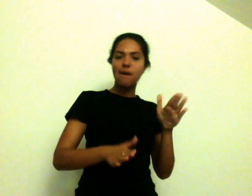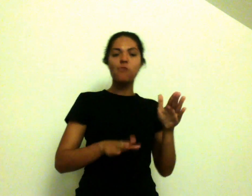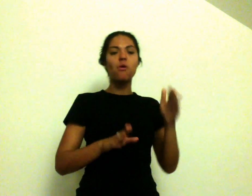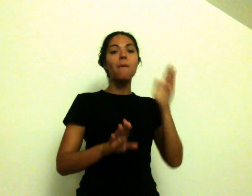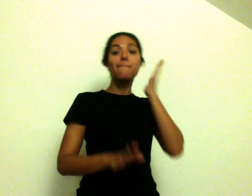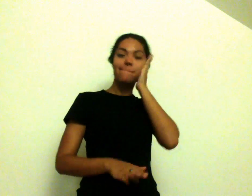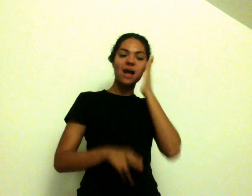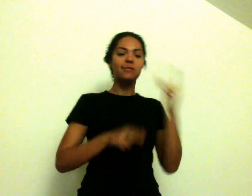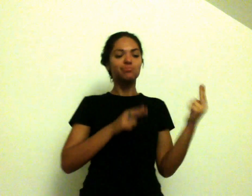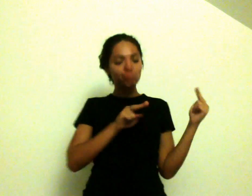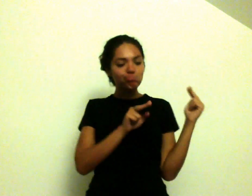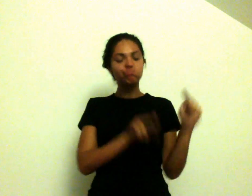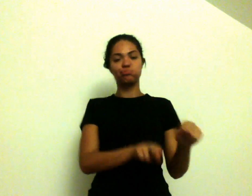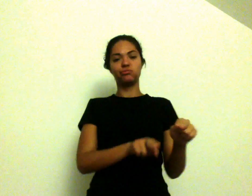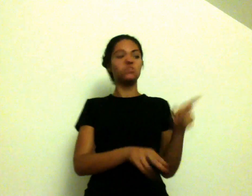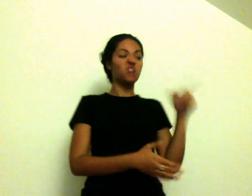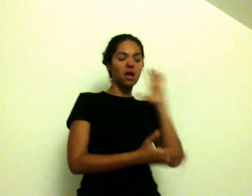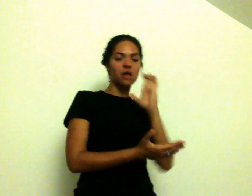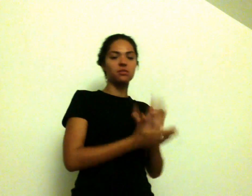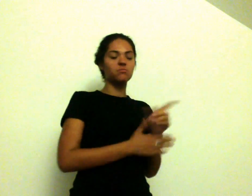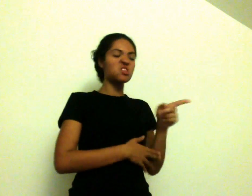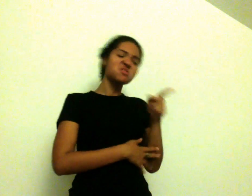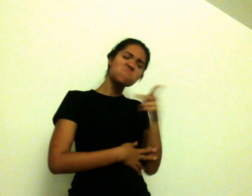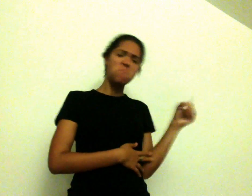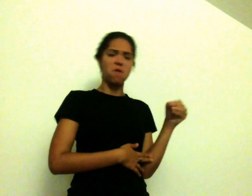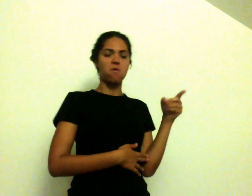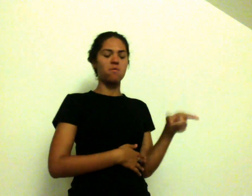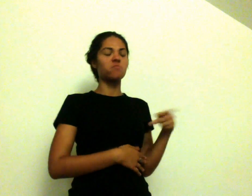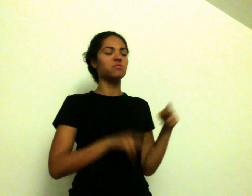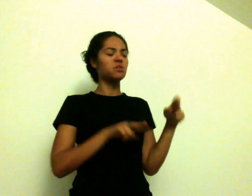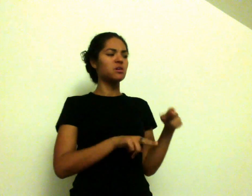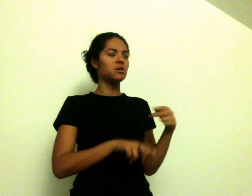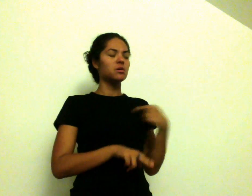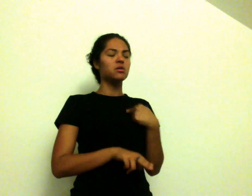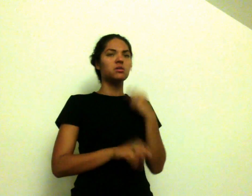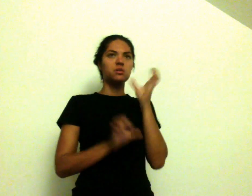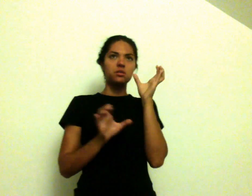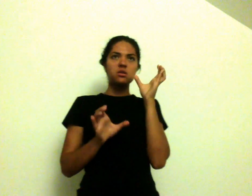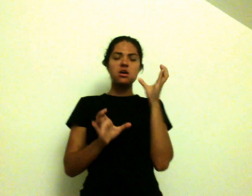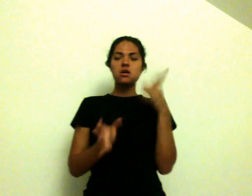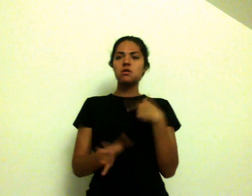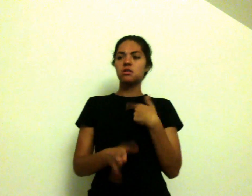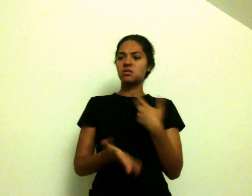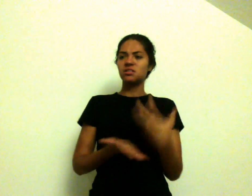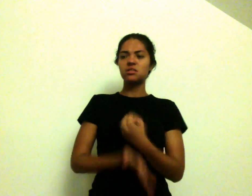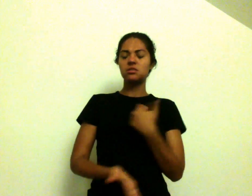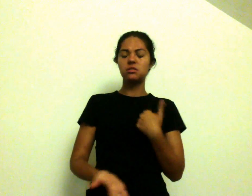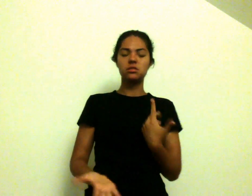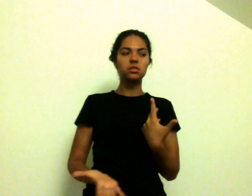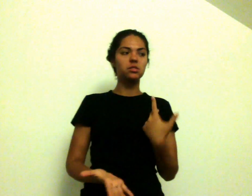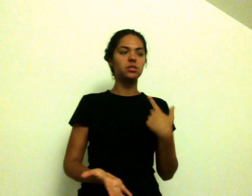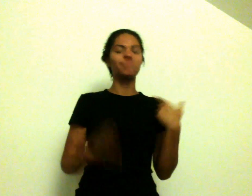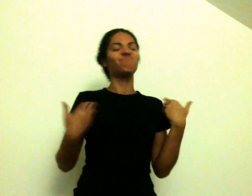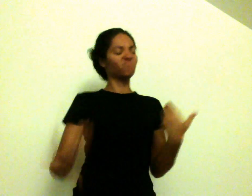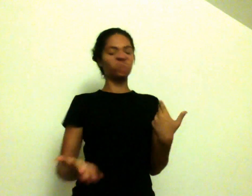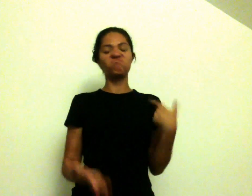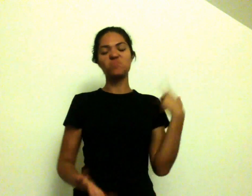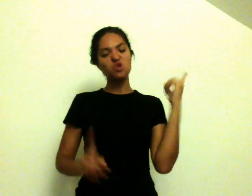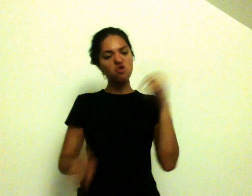writer, enjoys the lust of the night. Comes back, gets changed. And back in bed, the husband has not known she's been gone. And as